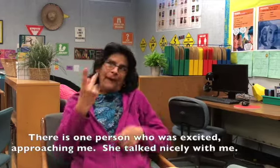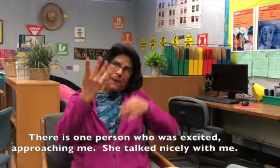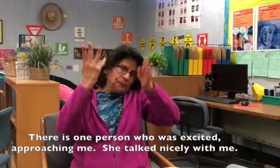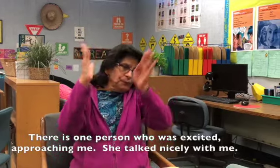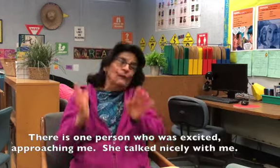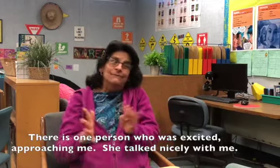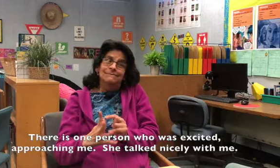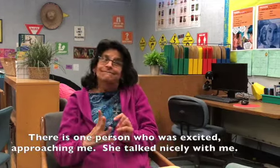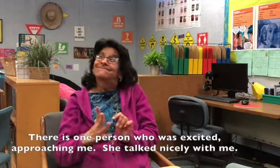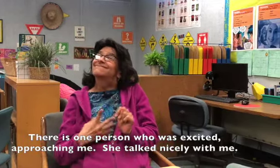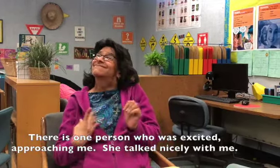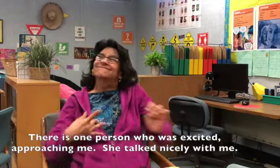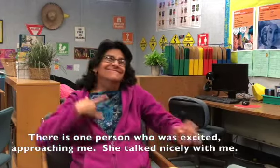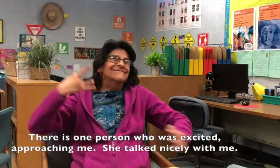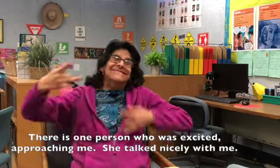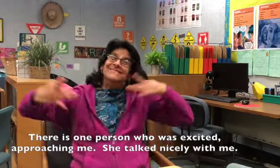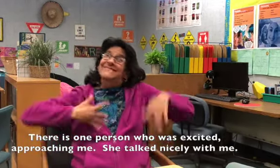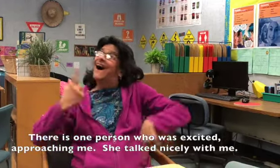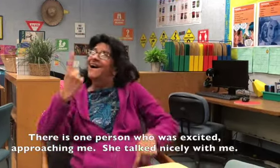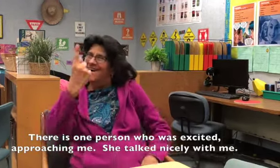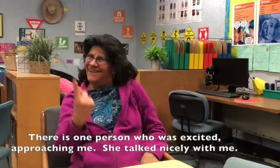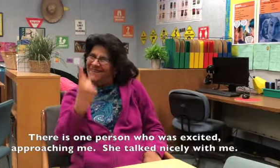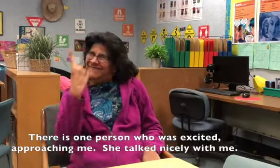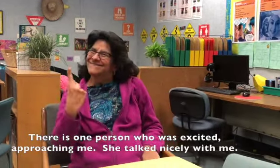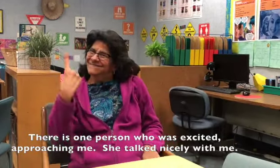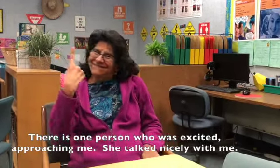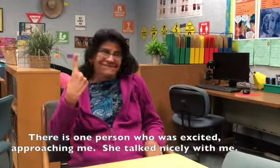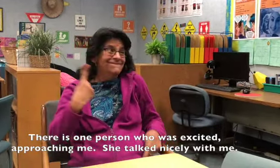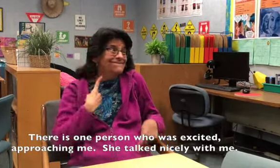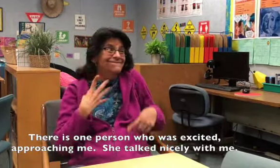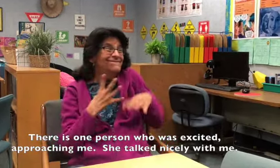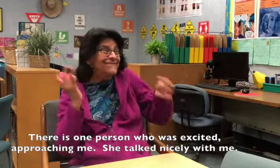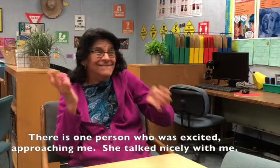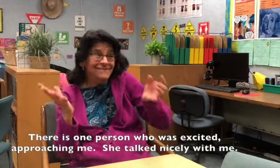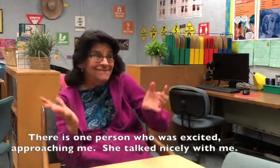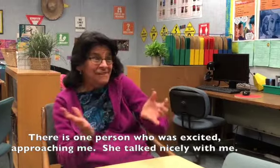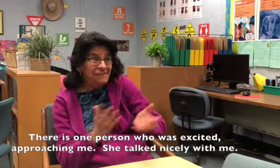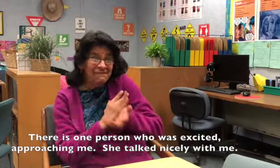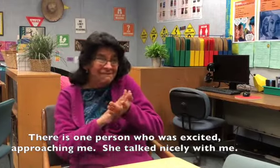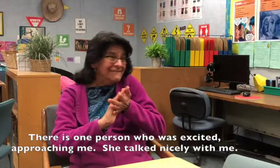There was one person who was excited, approaching me. She talked nicely with me.